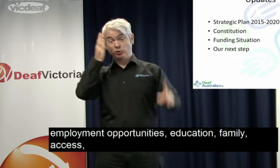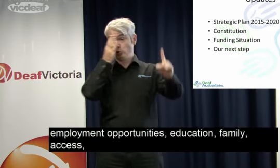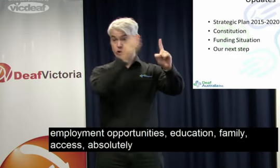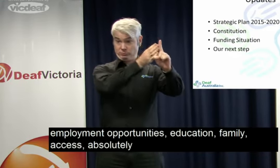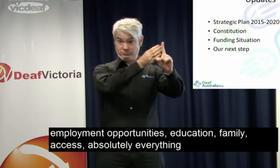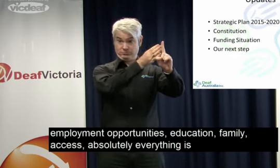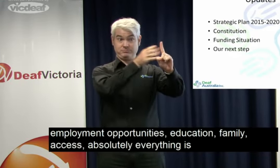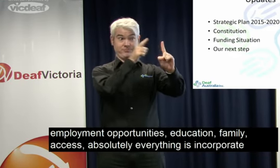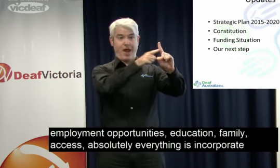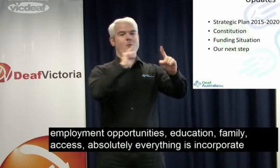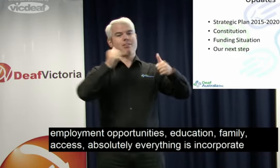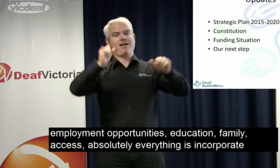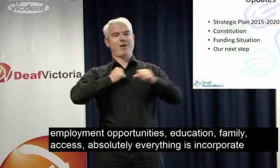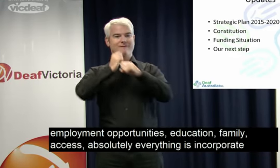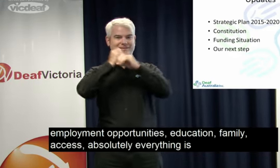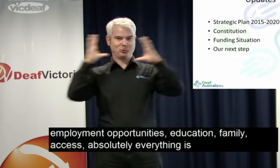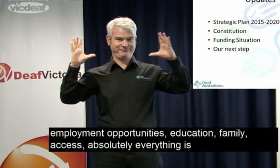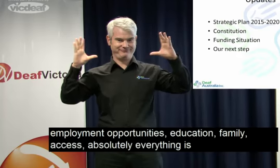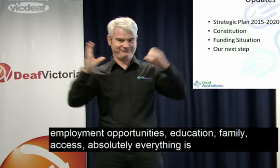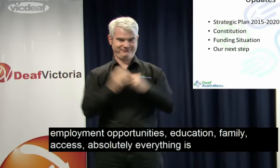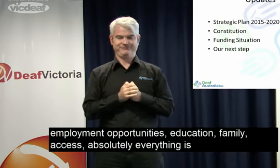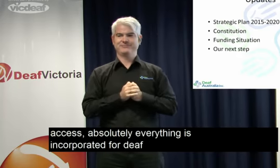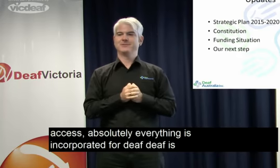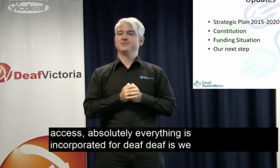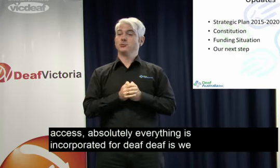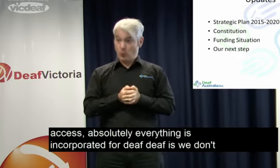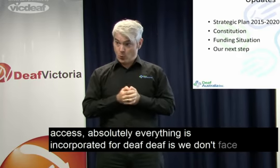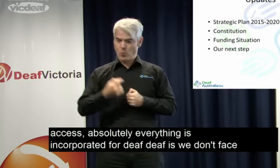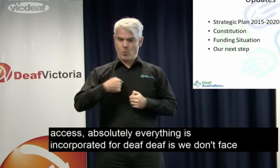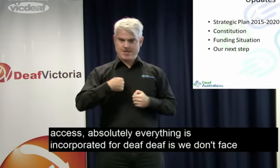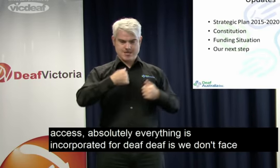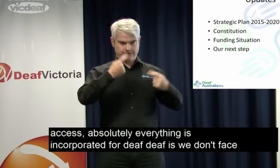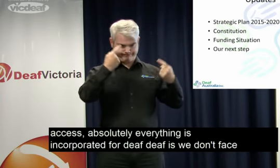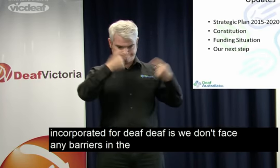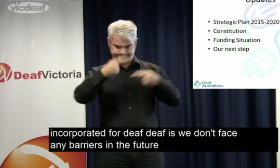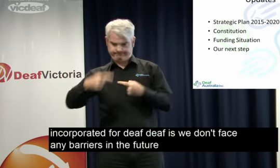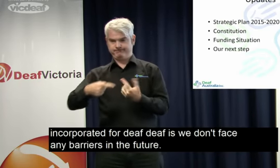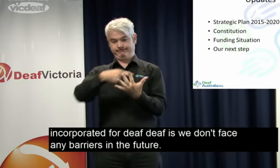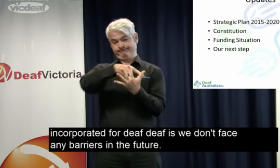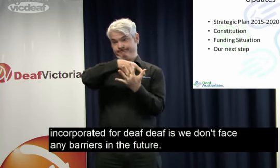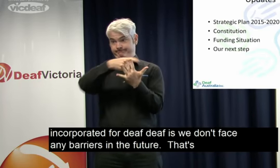barriers in the future, and that is our mission. And hopefully that will enhance the vision and enable that to occur as well.